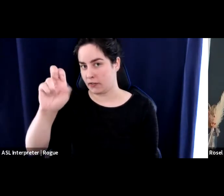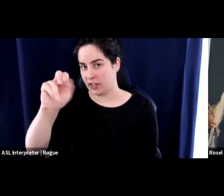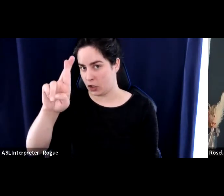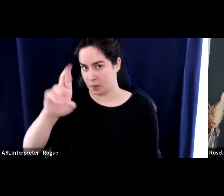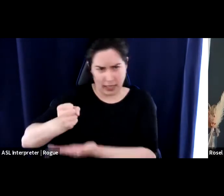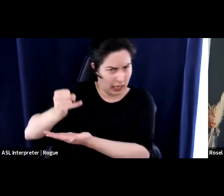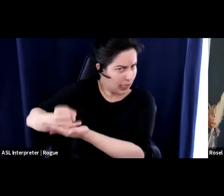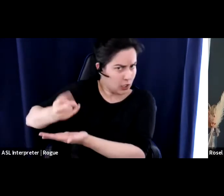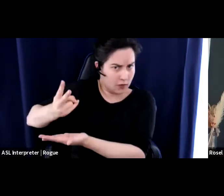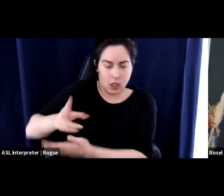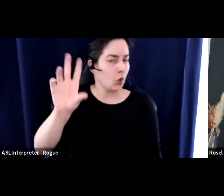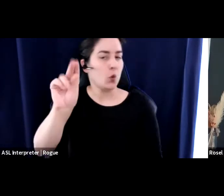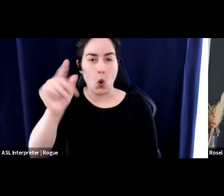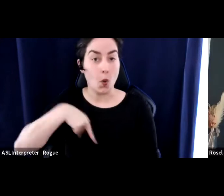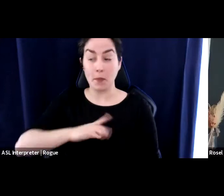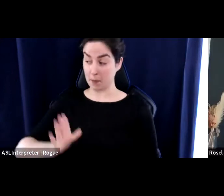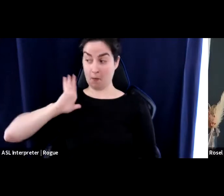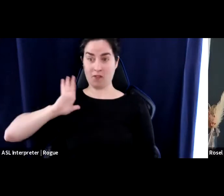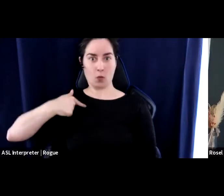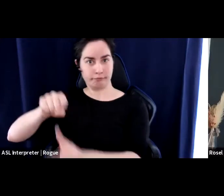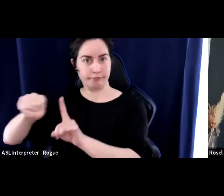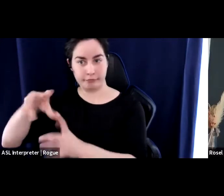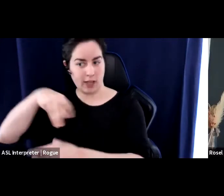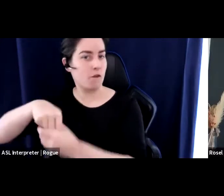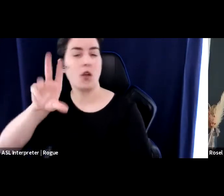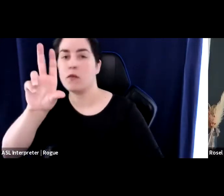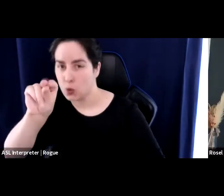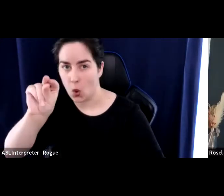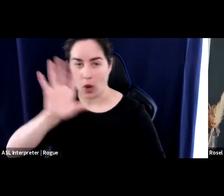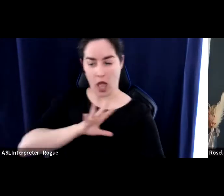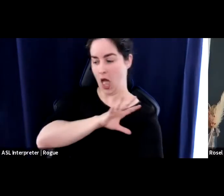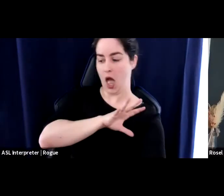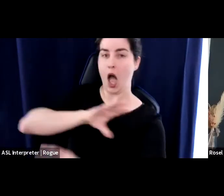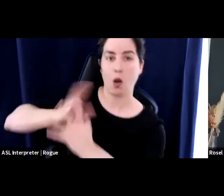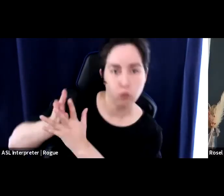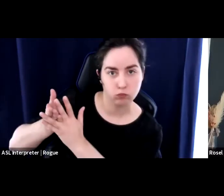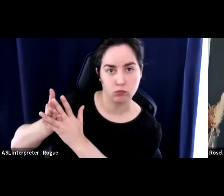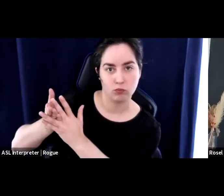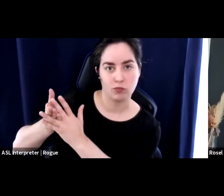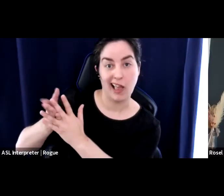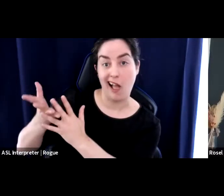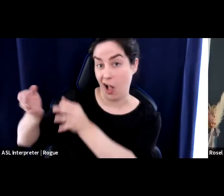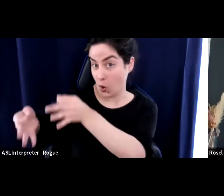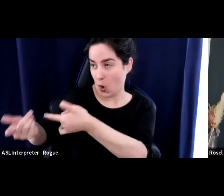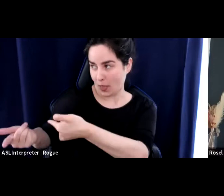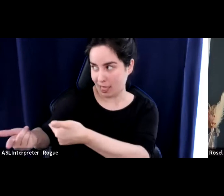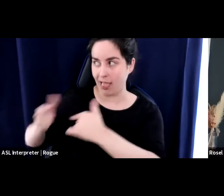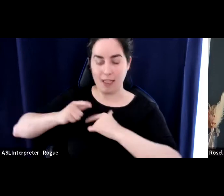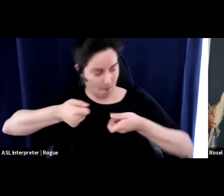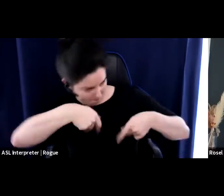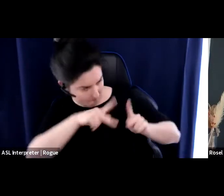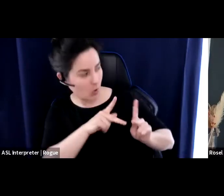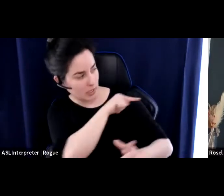party to a case or proceeding, but an intervener is given status by the court to participate and provide a